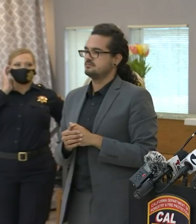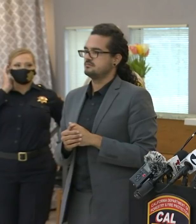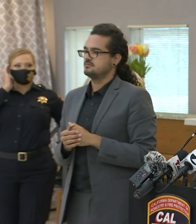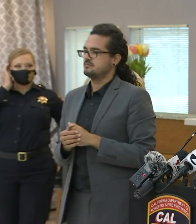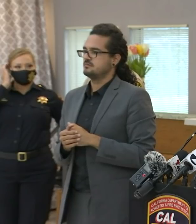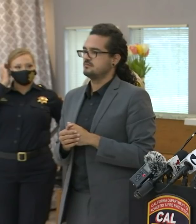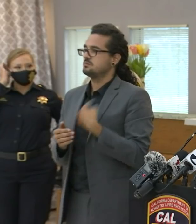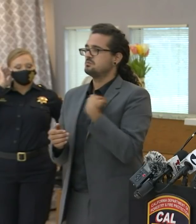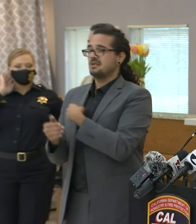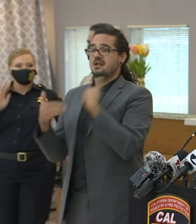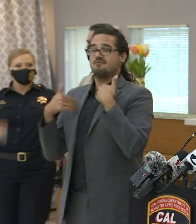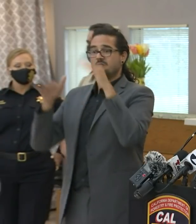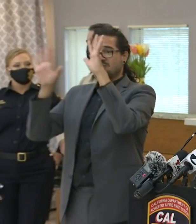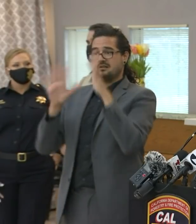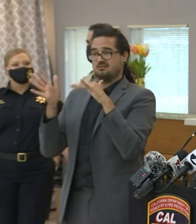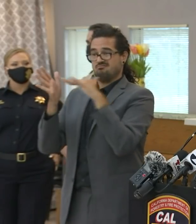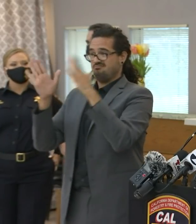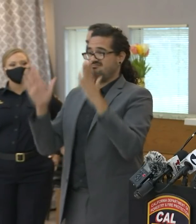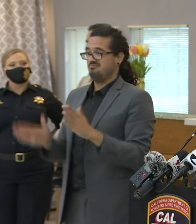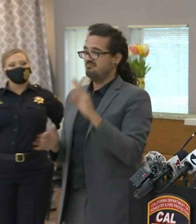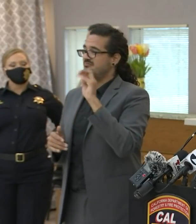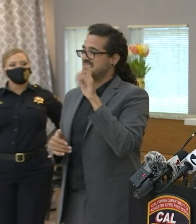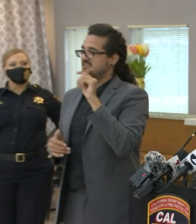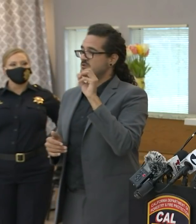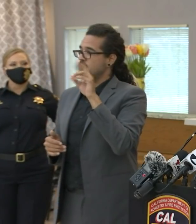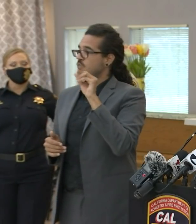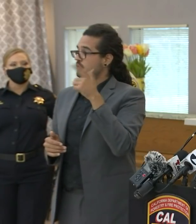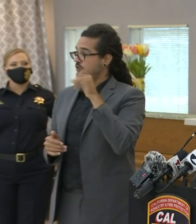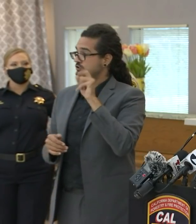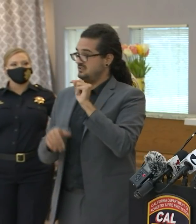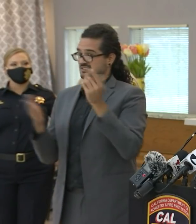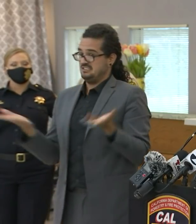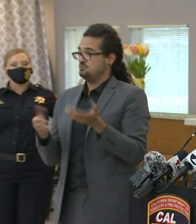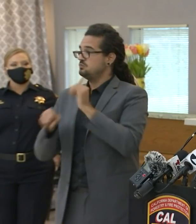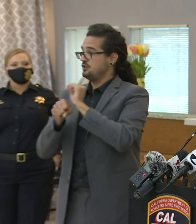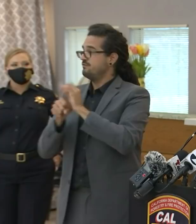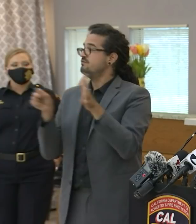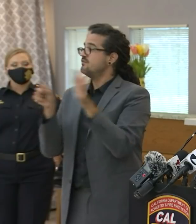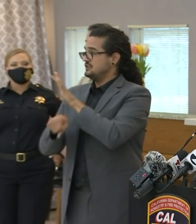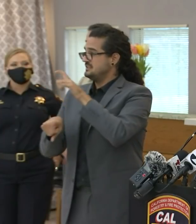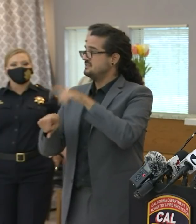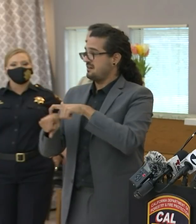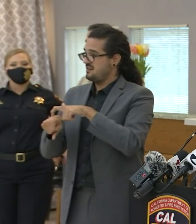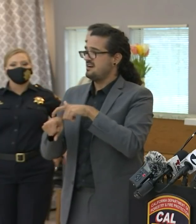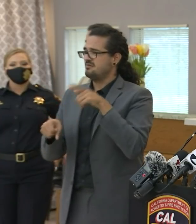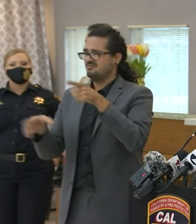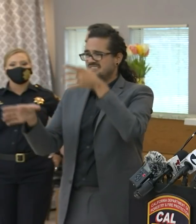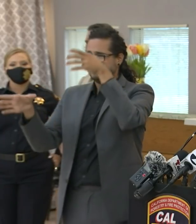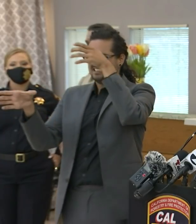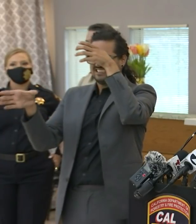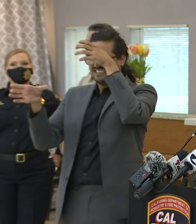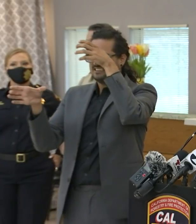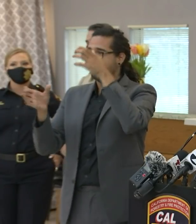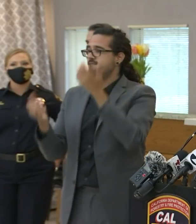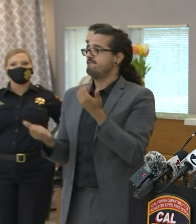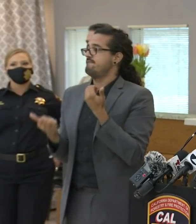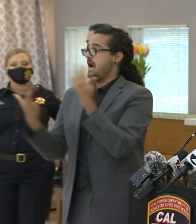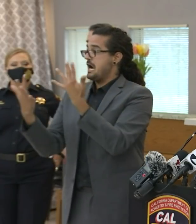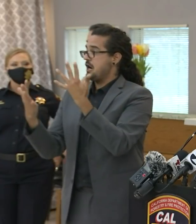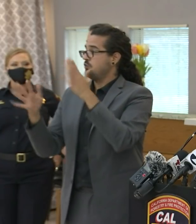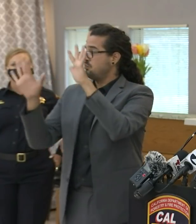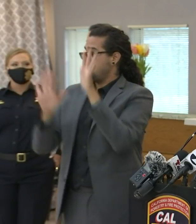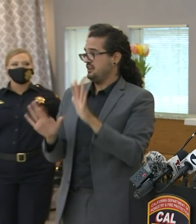that is his job full time, and he specializes in fire weather type of scenarios.